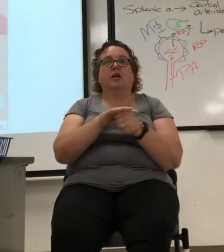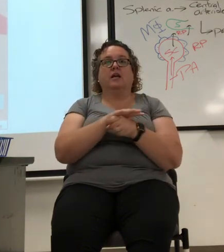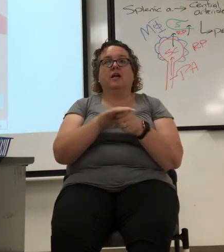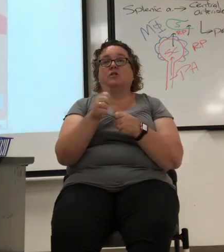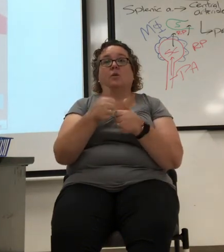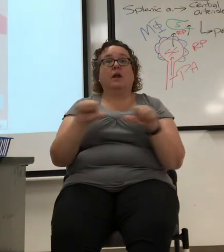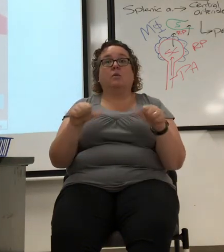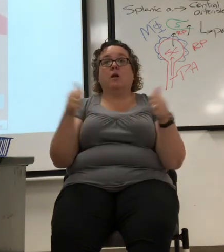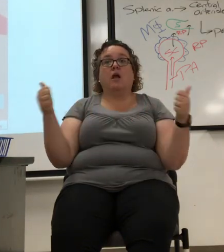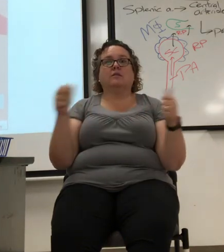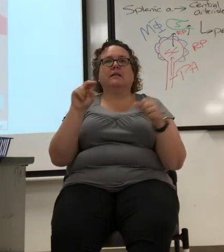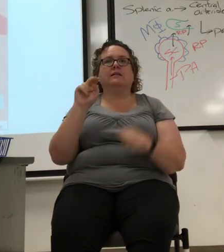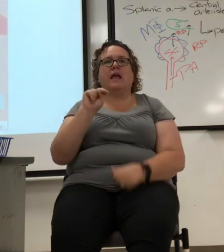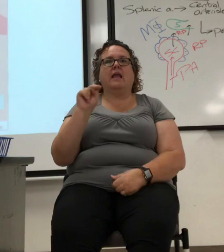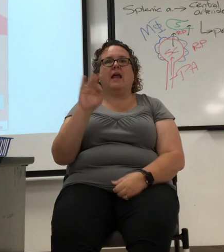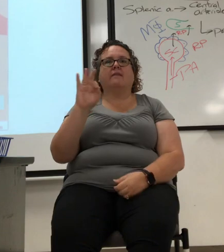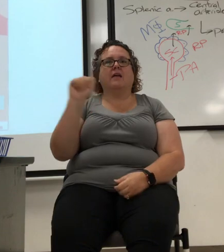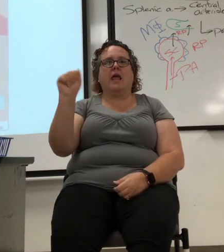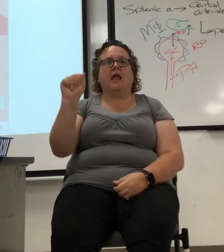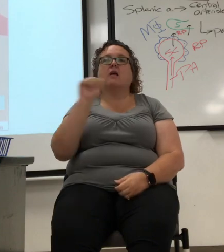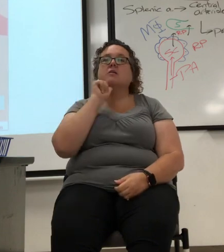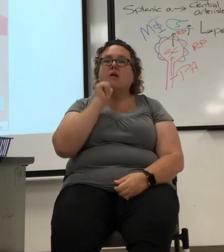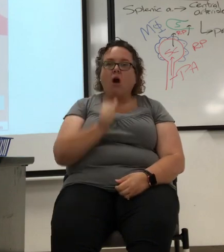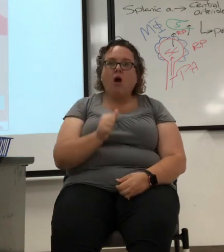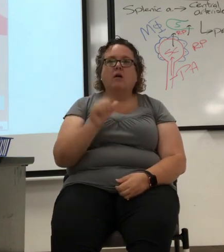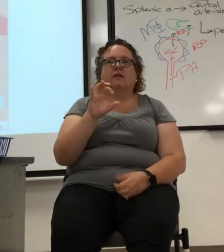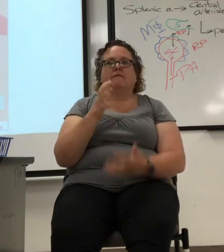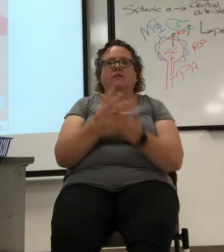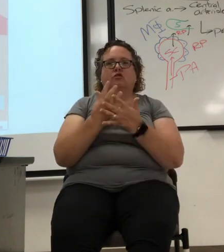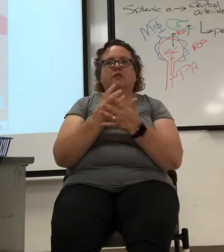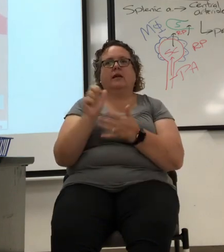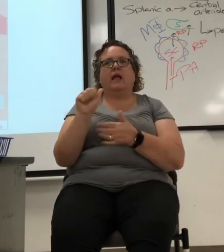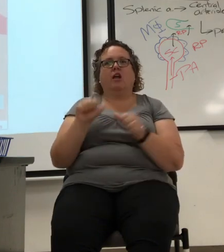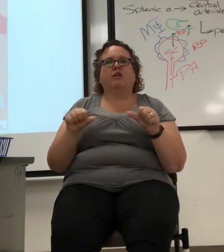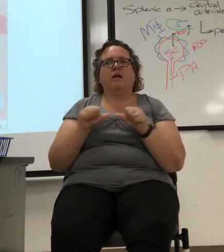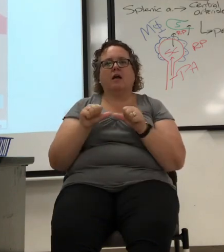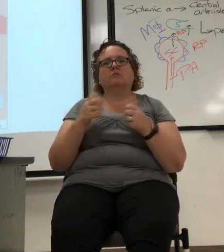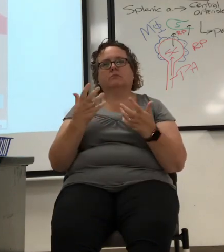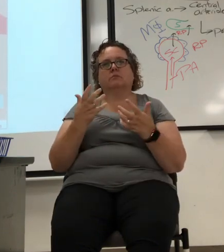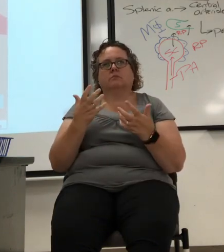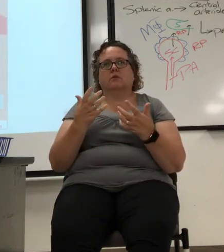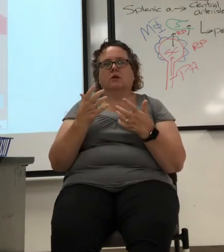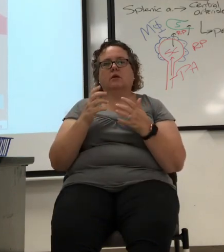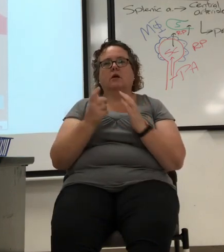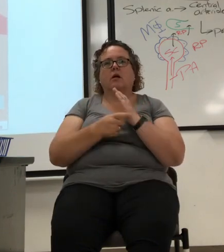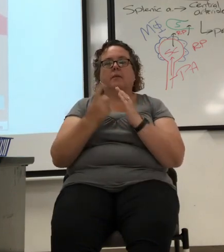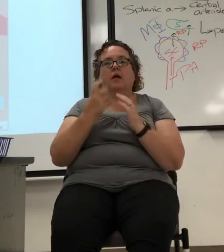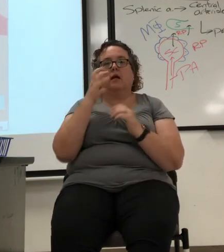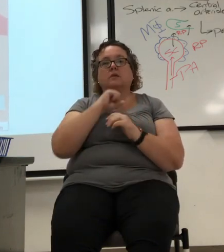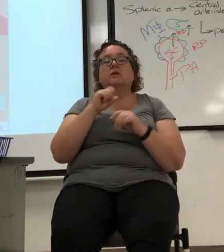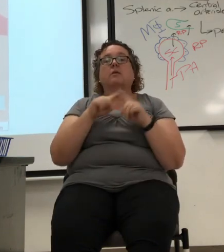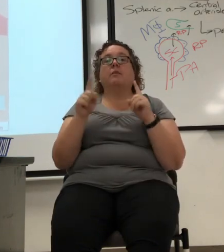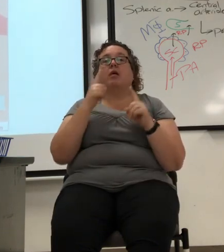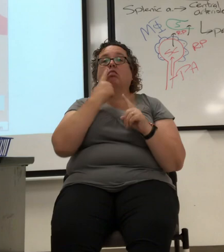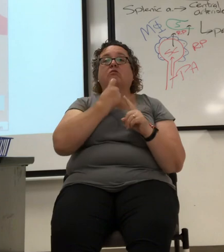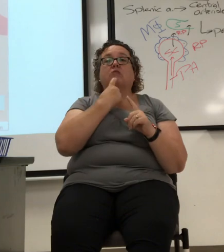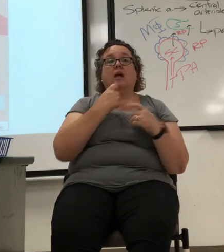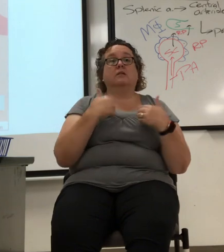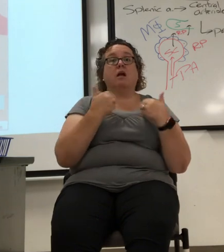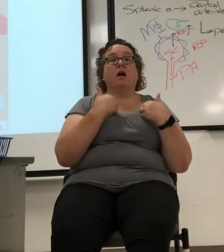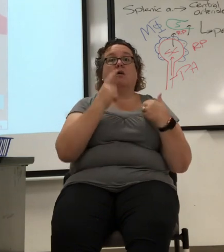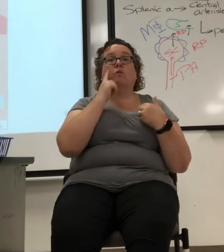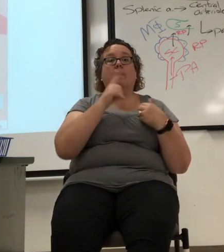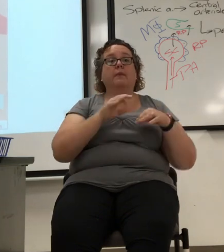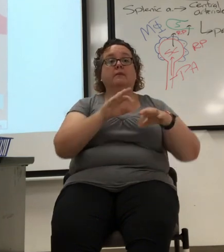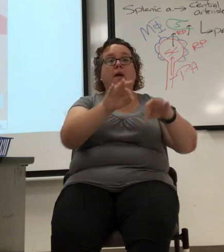anywhere else is NFA, non-filtering area. Okay, by default, I guess. So again, the young red blood cells, they'll get picked